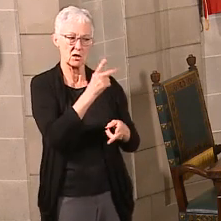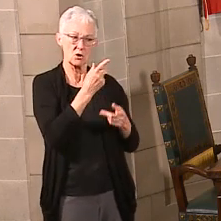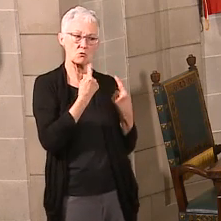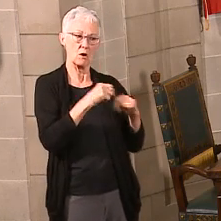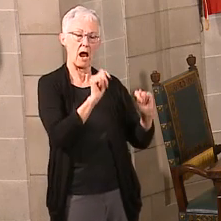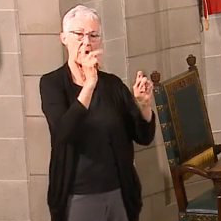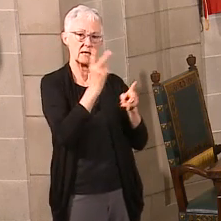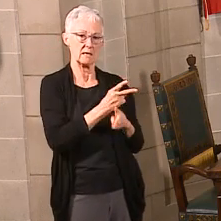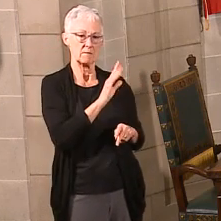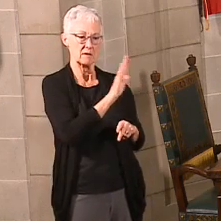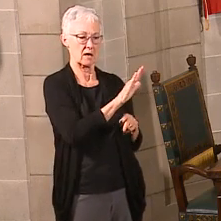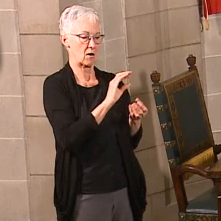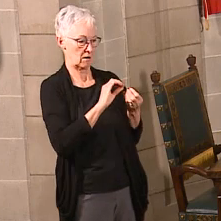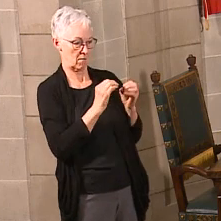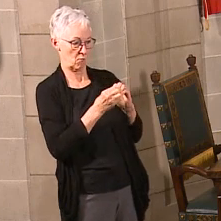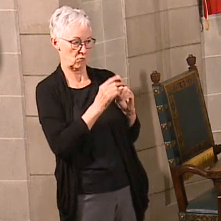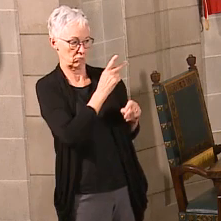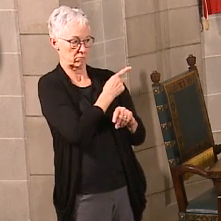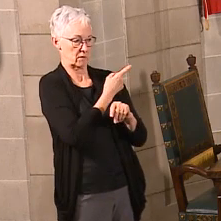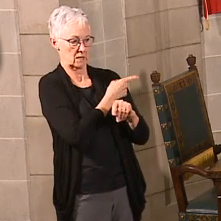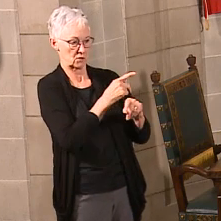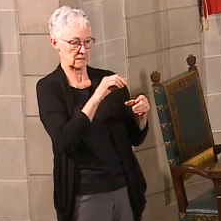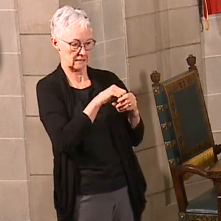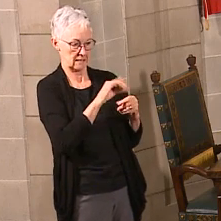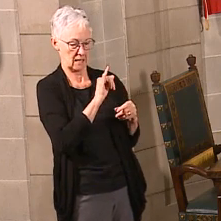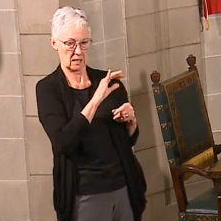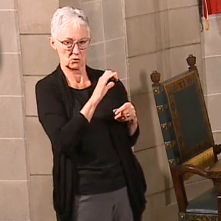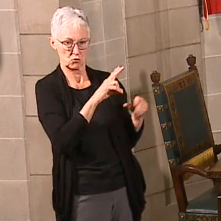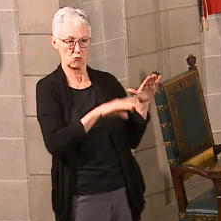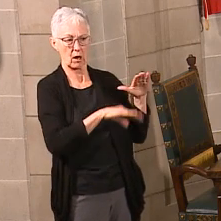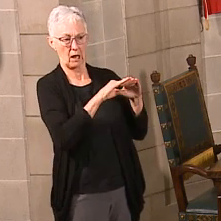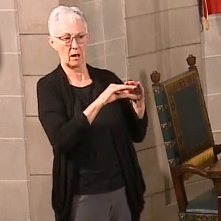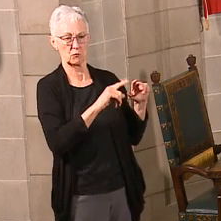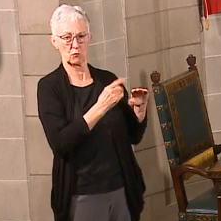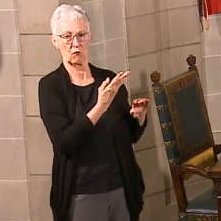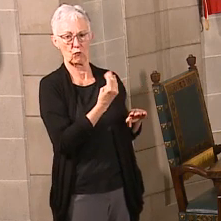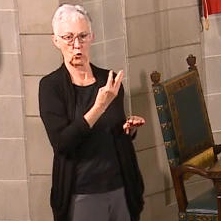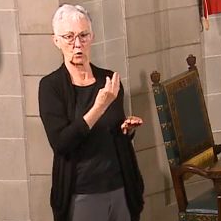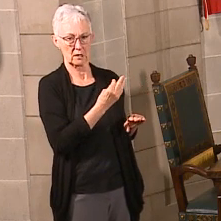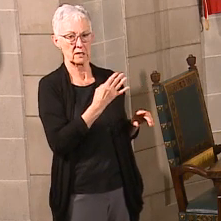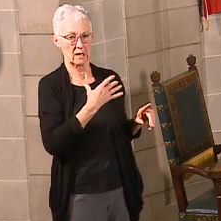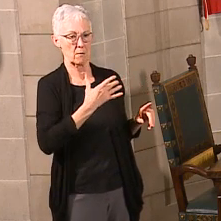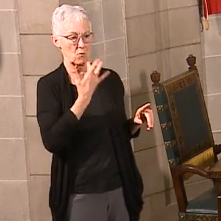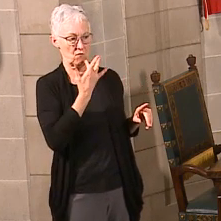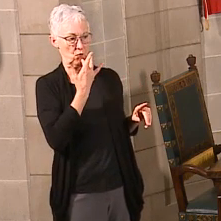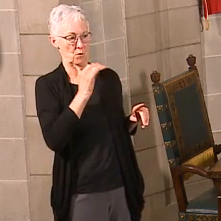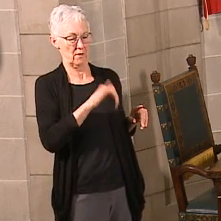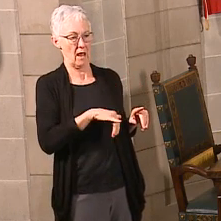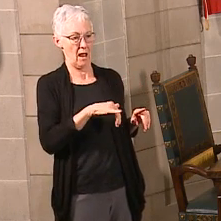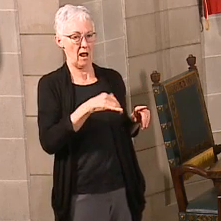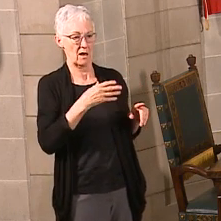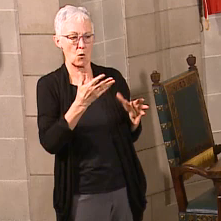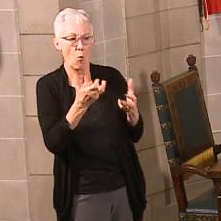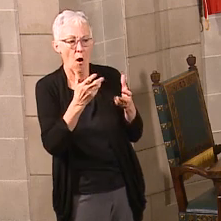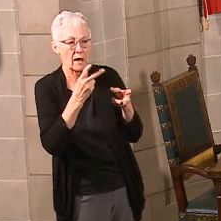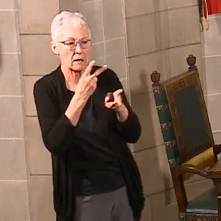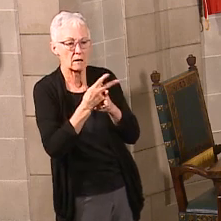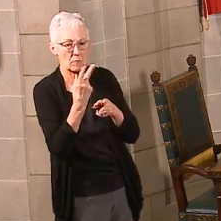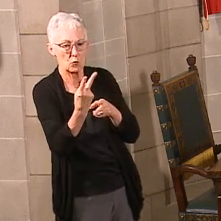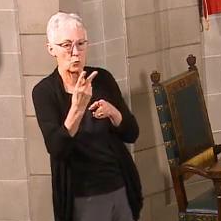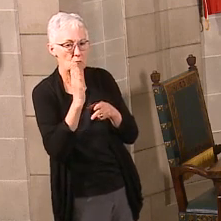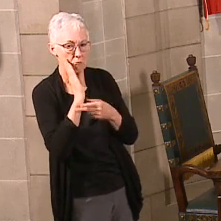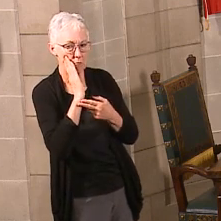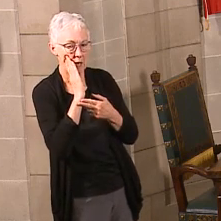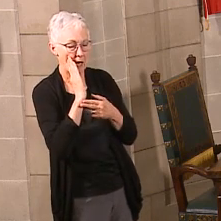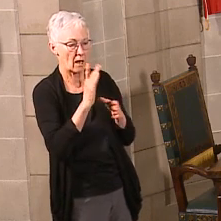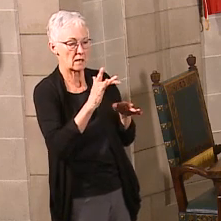under control at this time, and obviously appreciate all the help the other hospitals are providing them too. So kudos to all those people